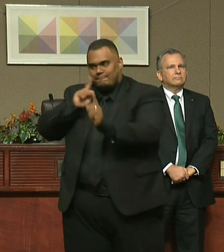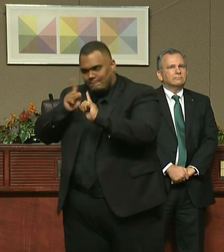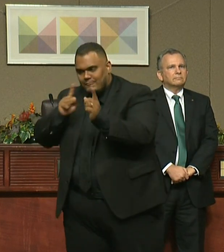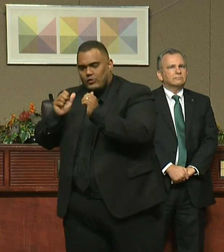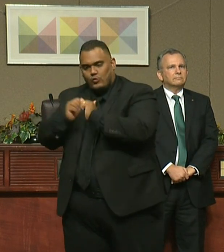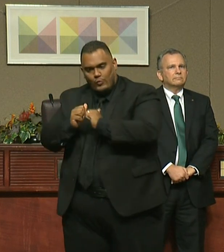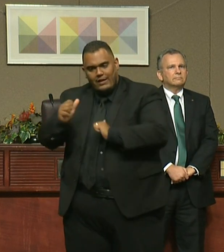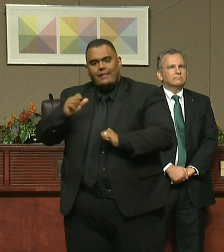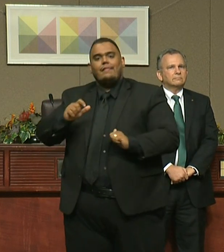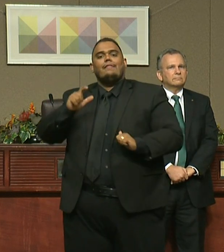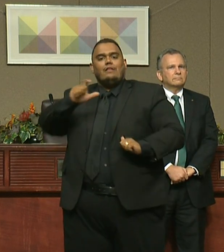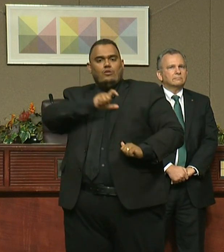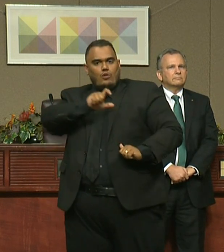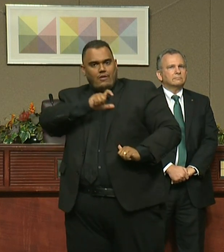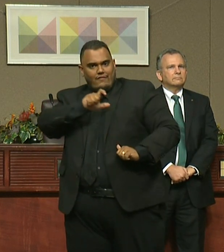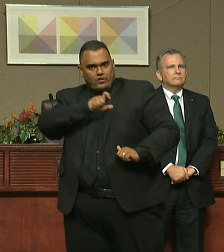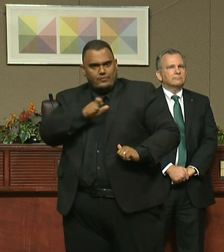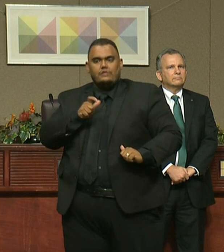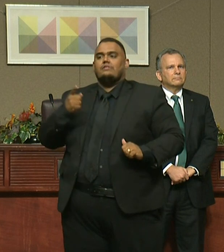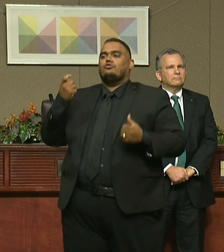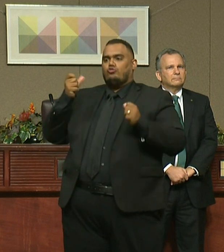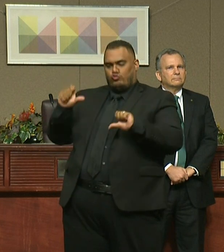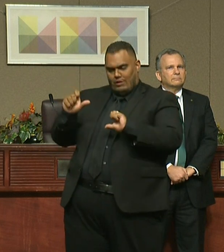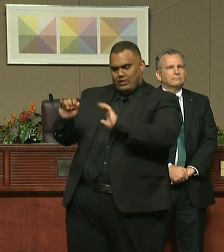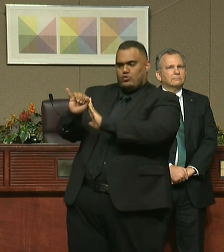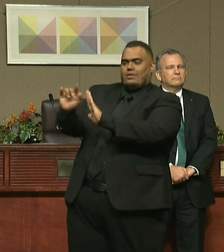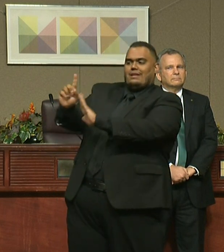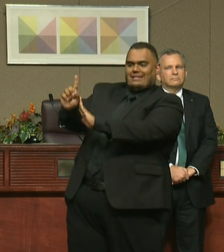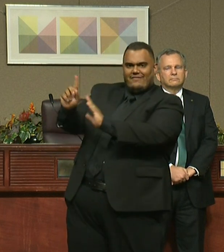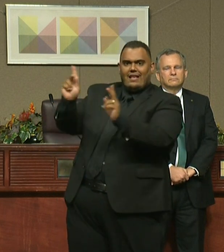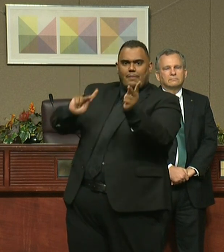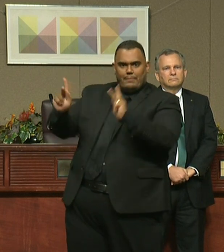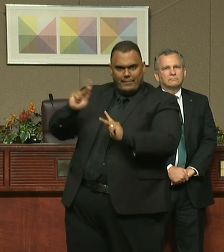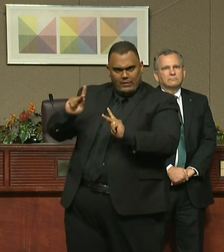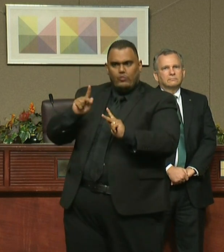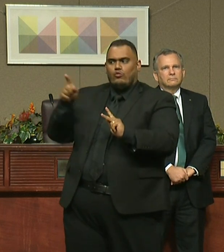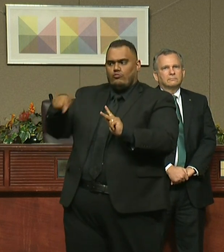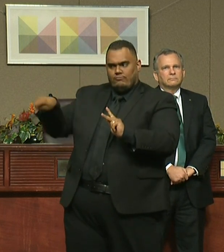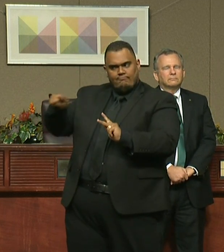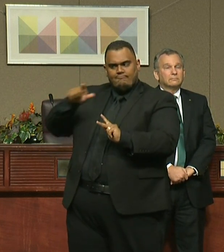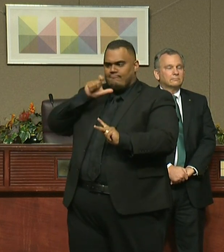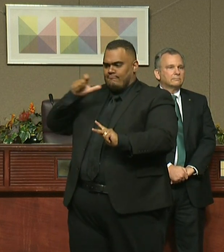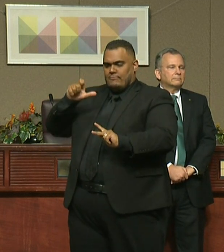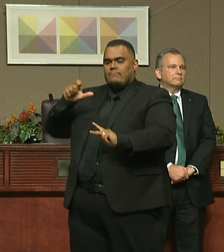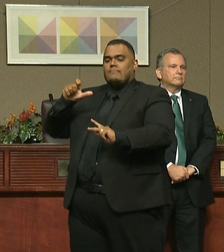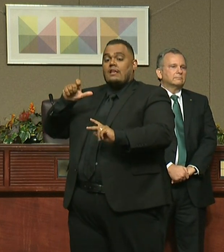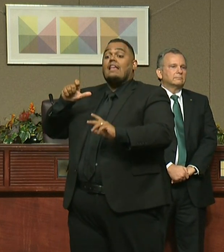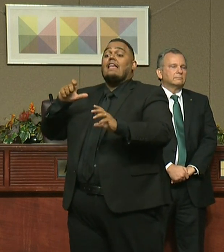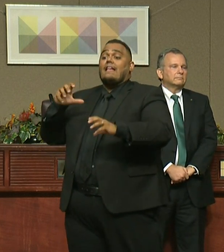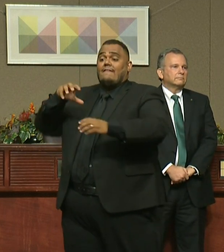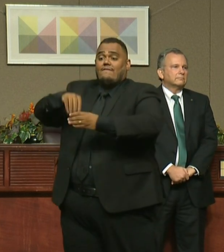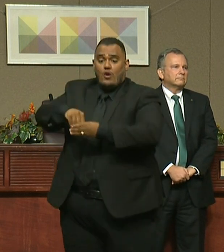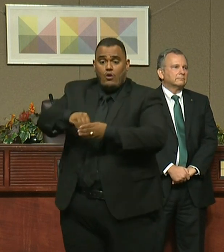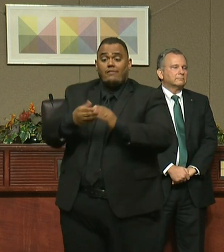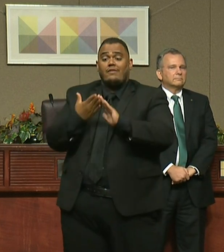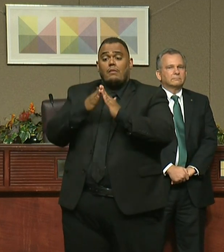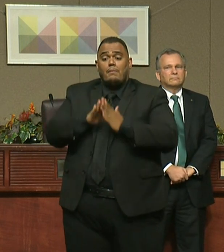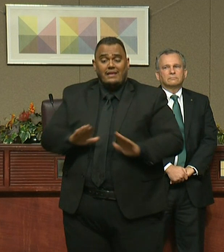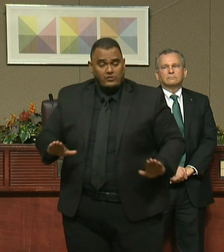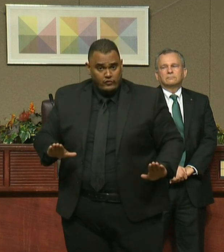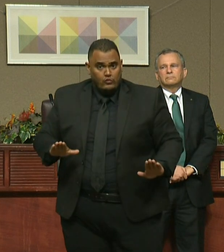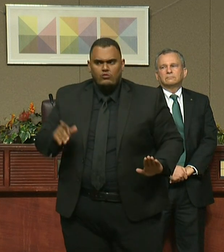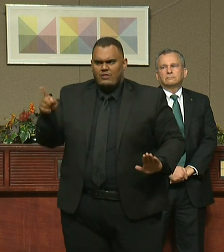do to try to identify those individuals who are involved in unlawful activity, and they will hold